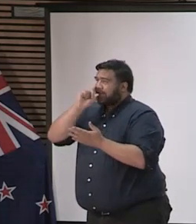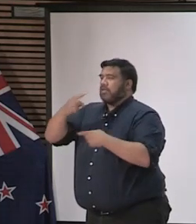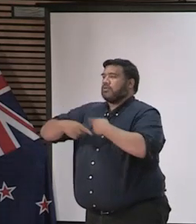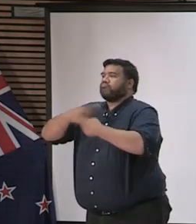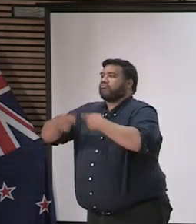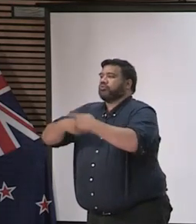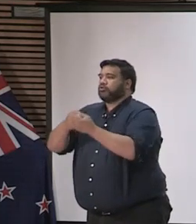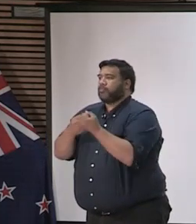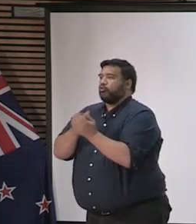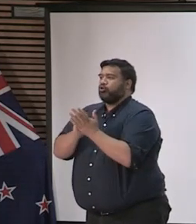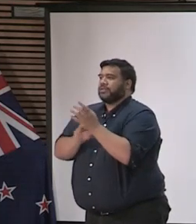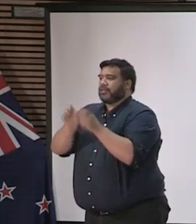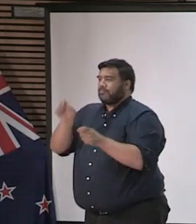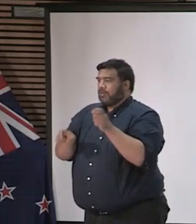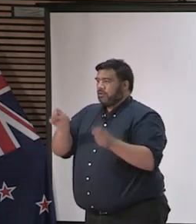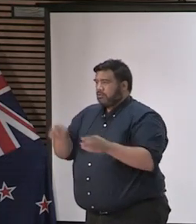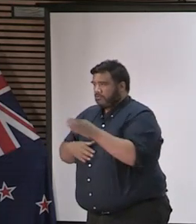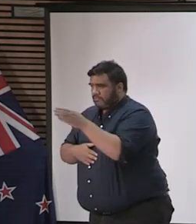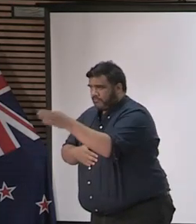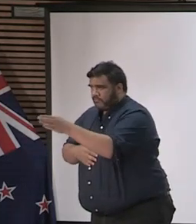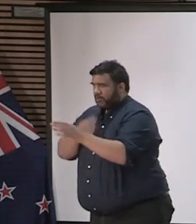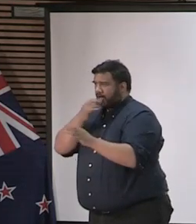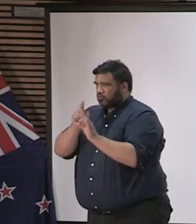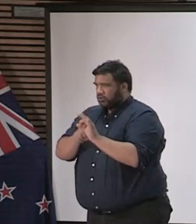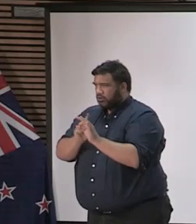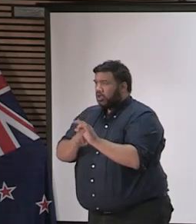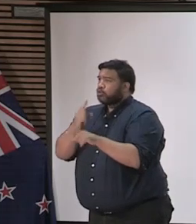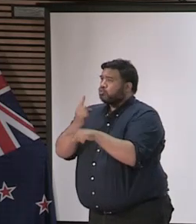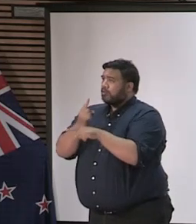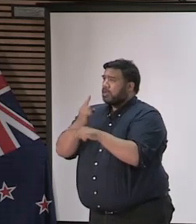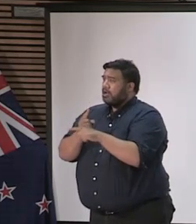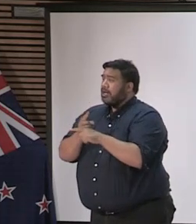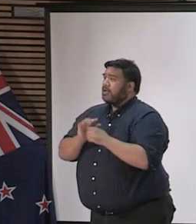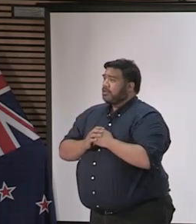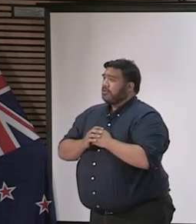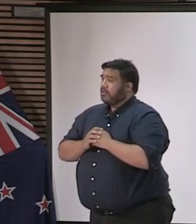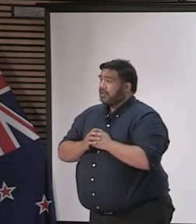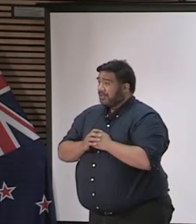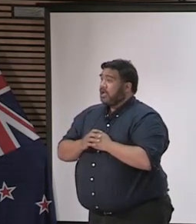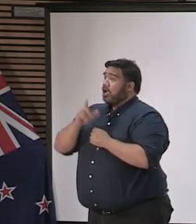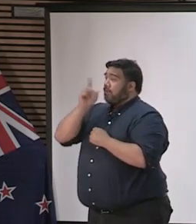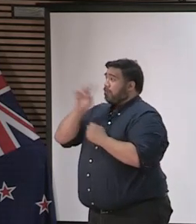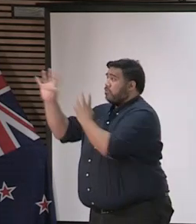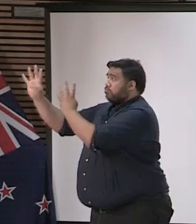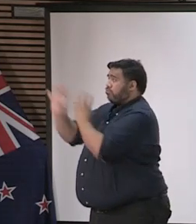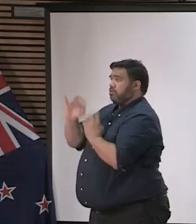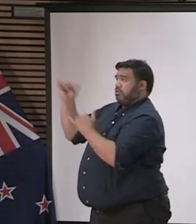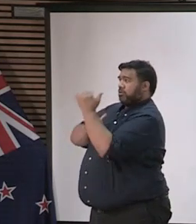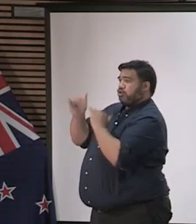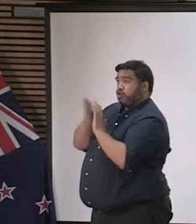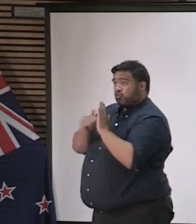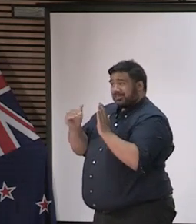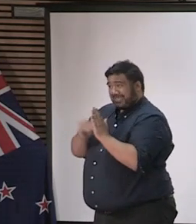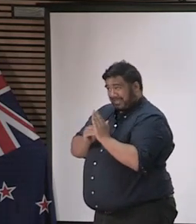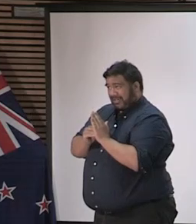Okay, let's come back over here. You've counted the latest numbers on how many people have come through government managed quarantine isolation? Yes, I